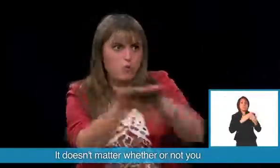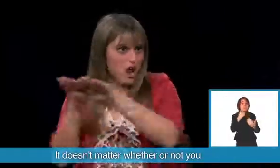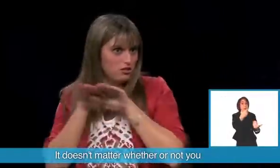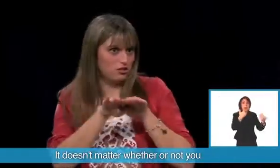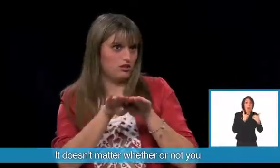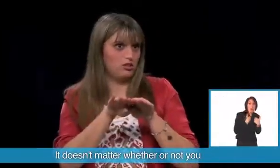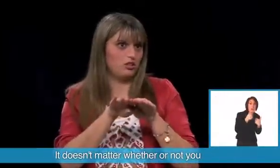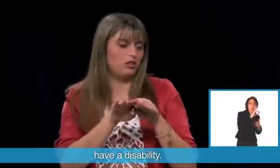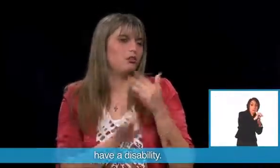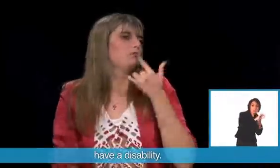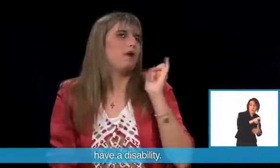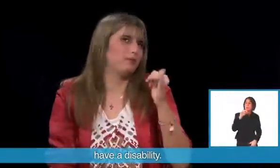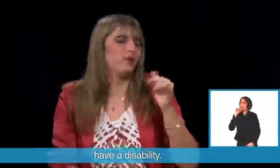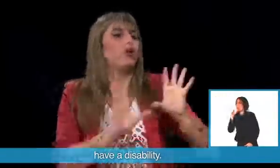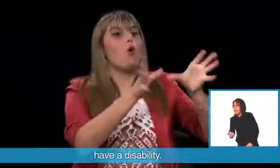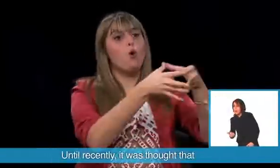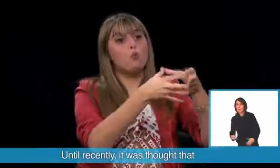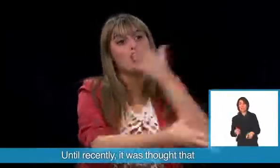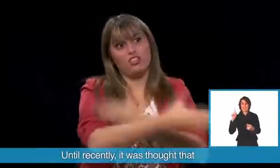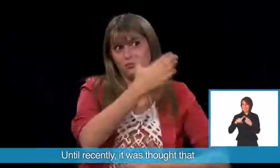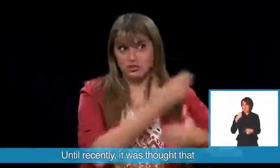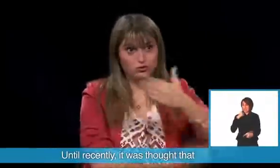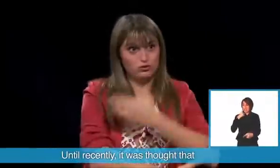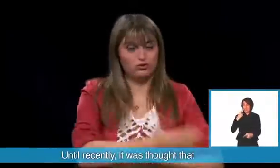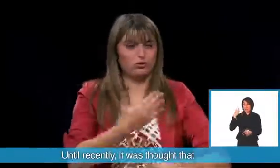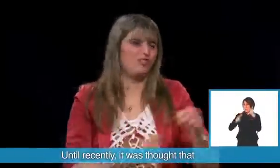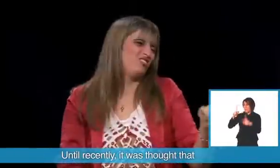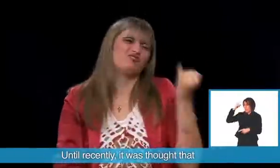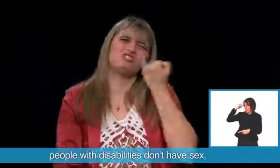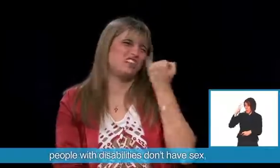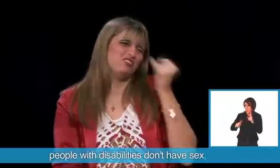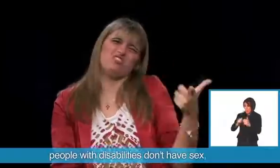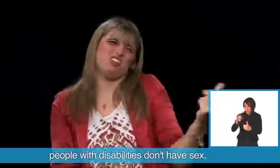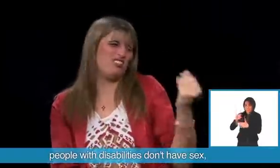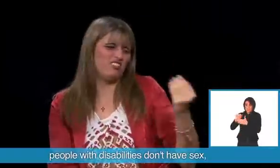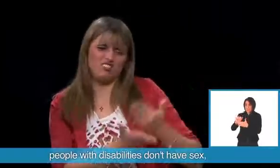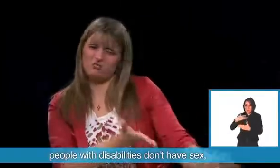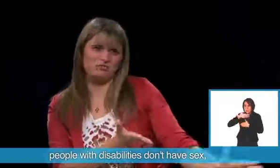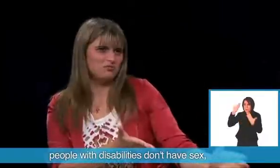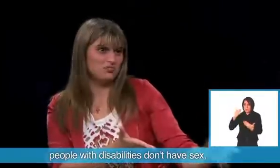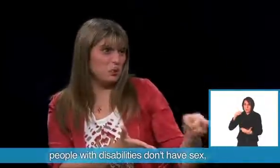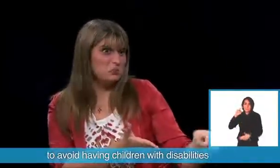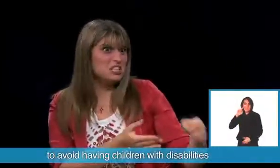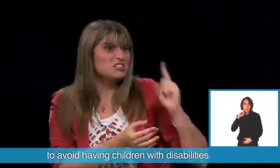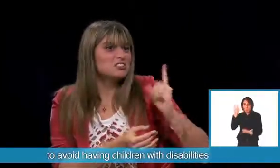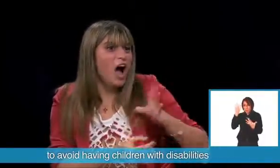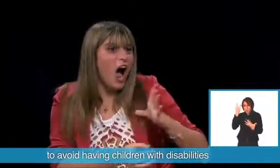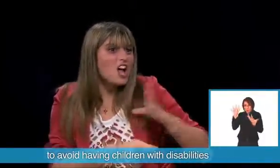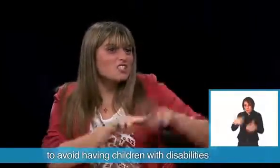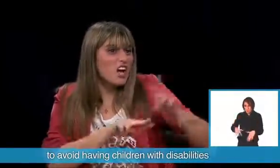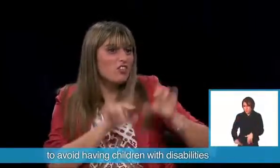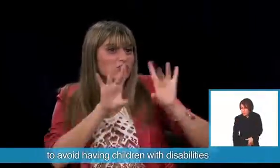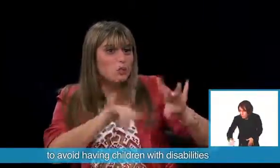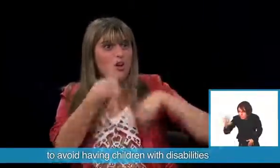doesn't matter whether or not you have a disability. Until recently, it was thought that people with disabilities don't have sex to avoid having